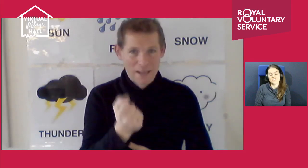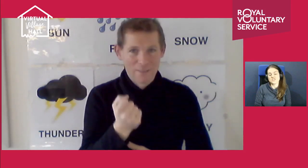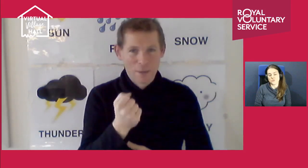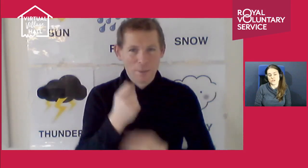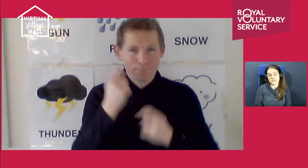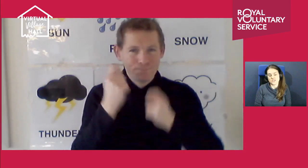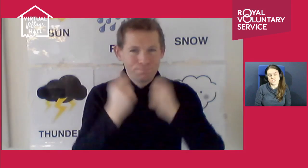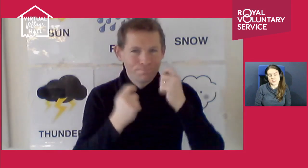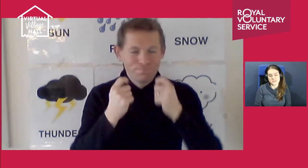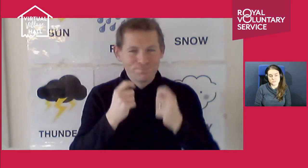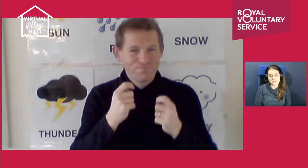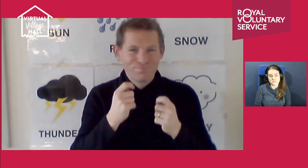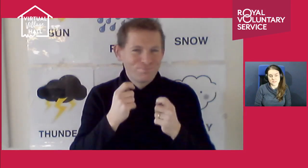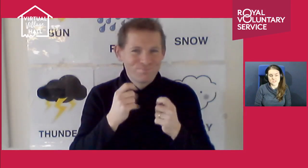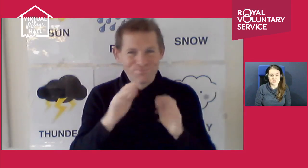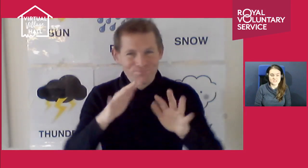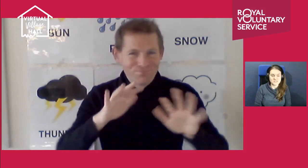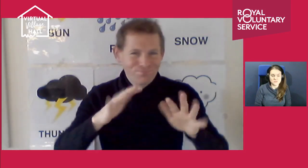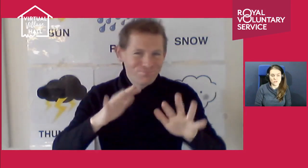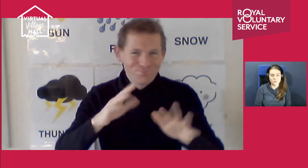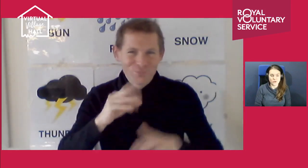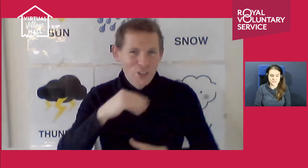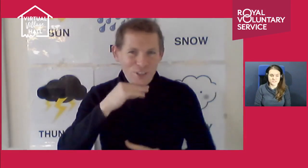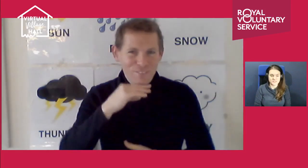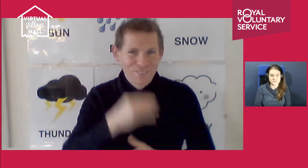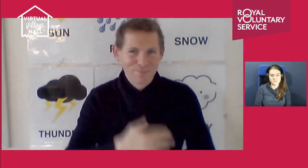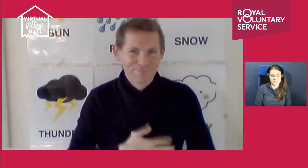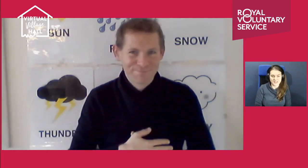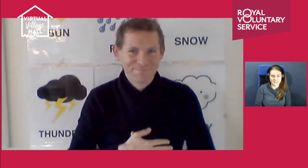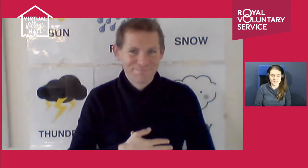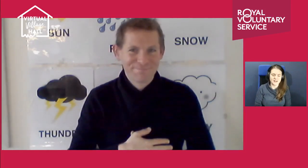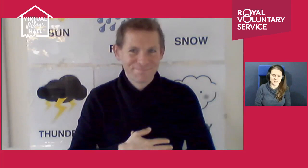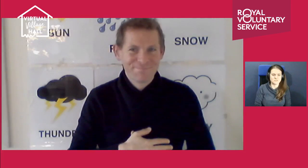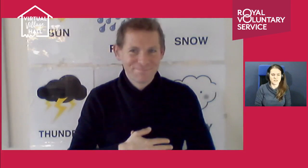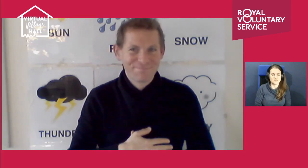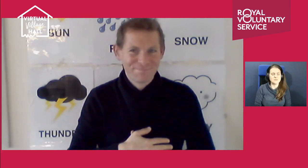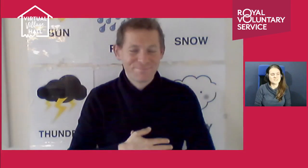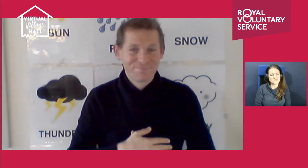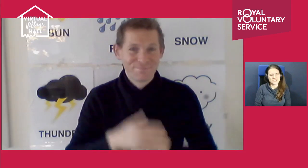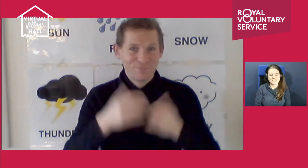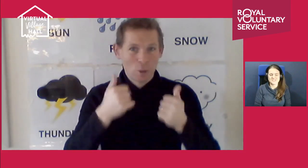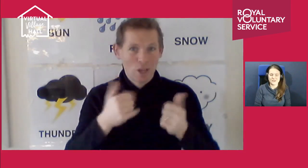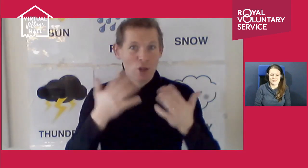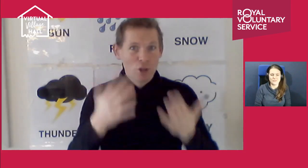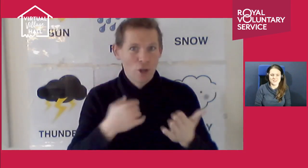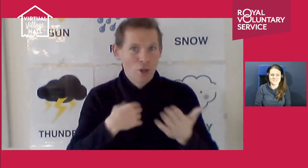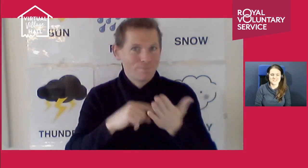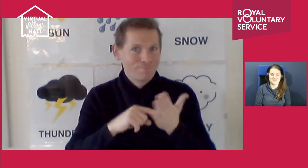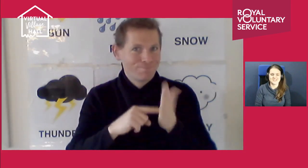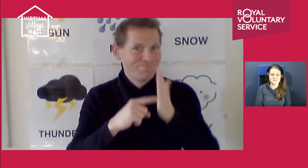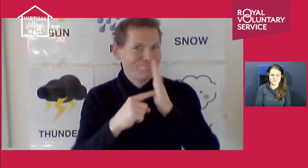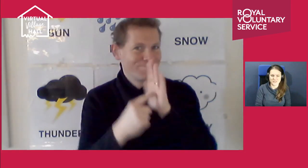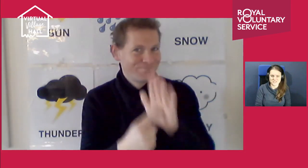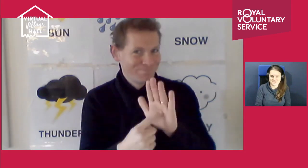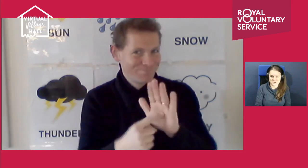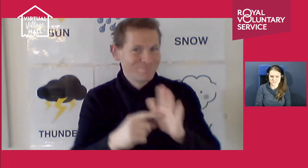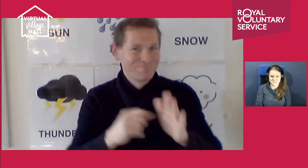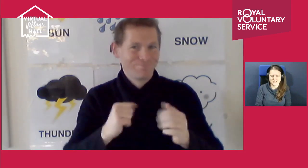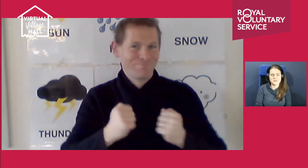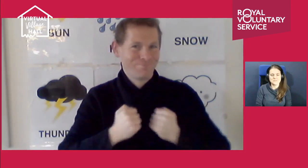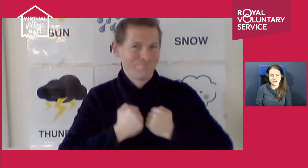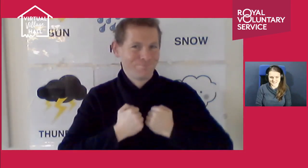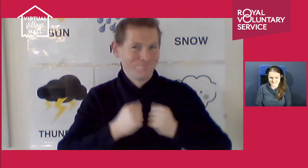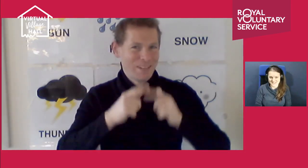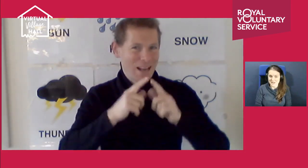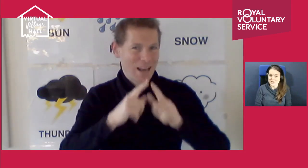Okay, so you can lip read me and you can see what the words are that I'm saying, light rain, but it's not much in terms of facial